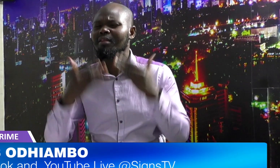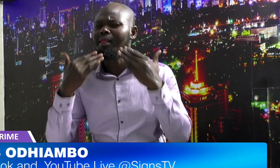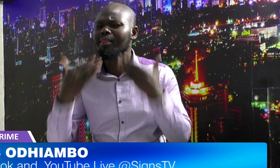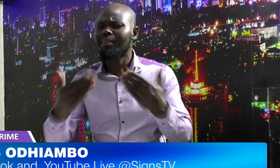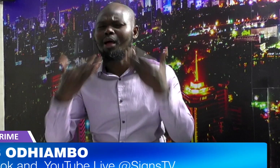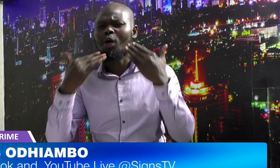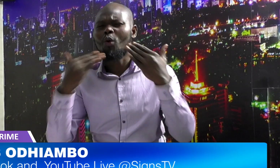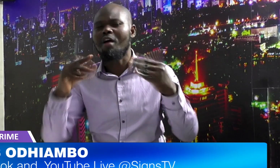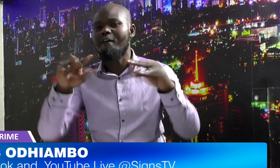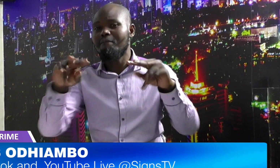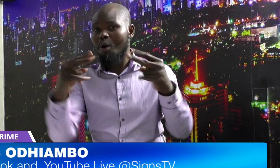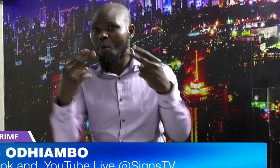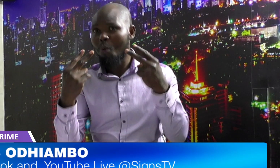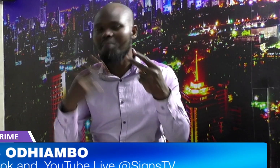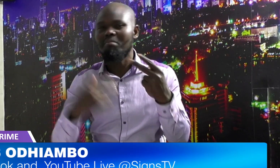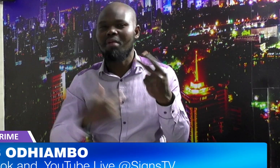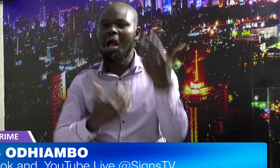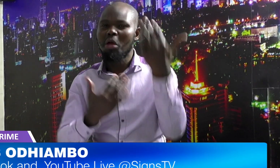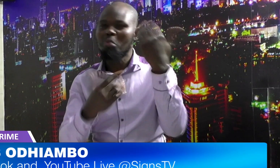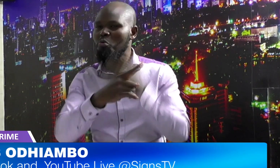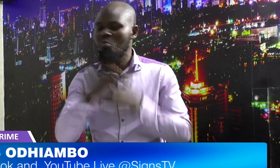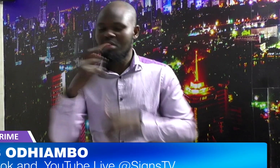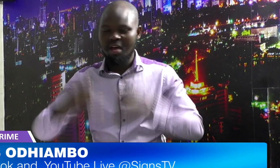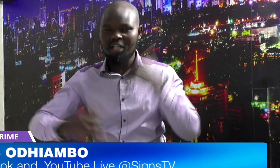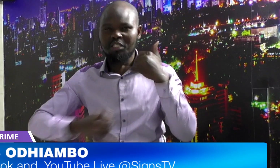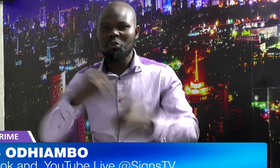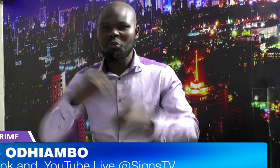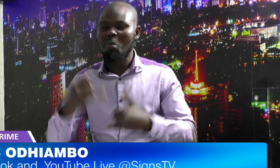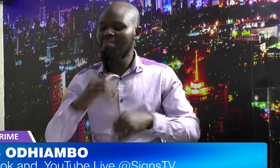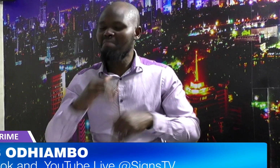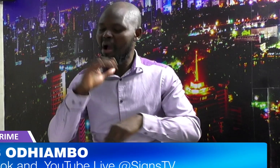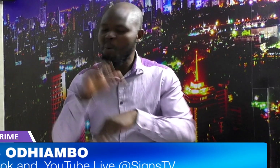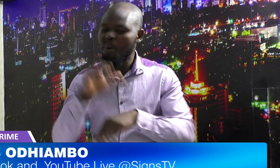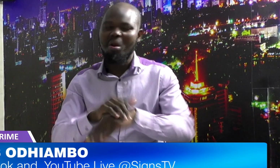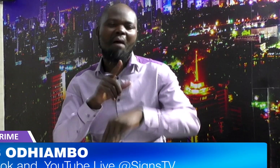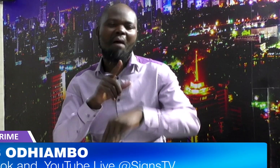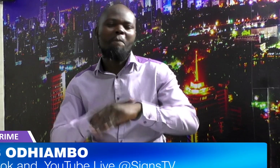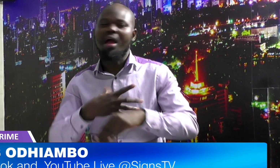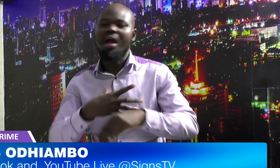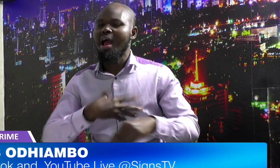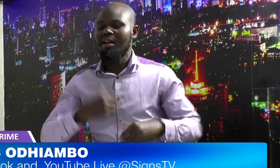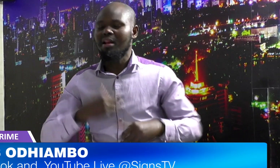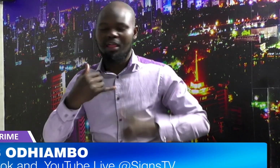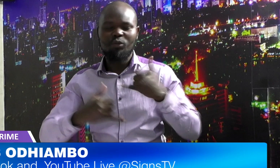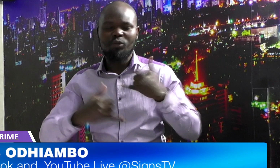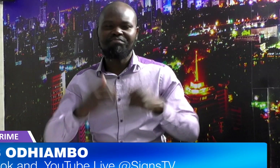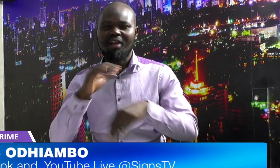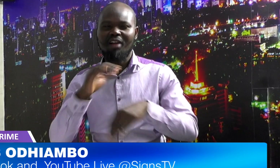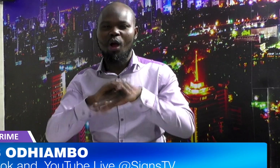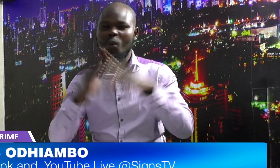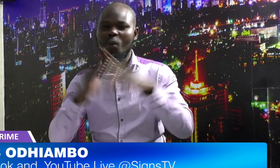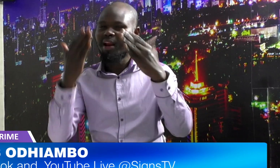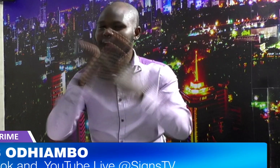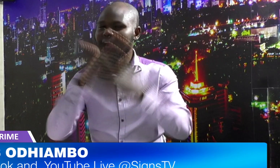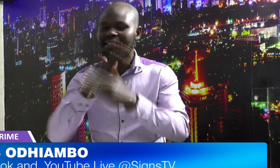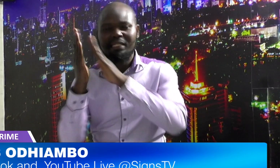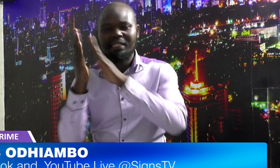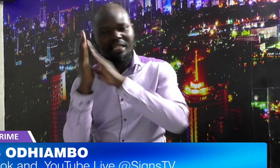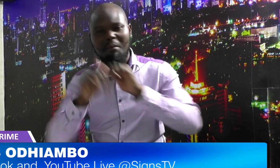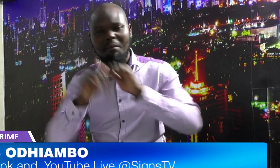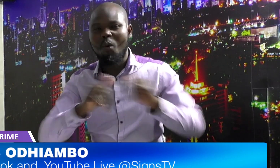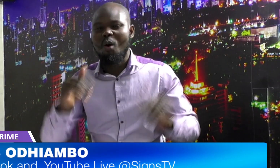TV. Follow us on our social media platform, and thank you for valid company. I hope you enjoy your night and have a lovely time.